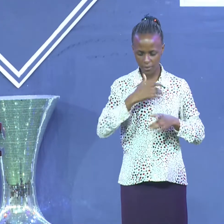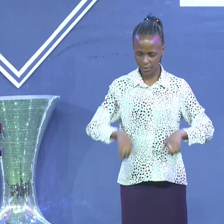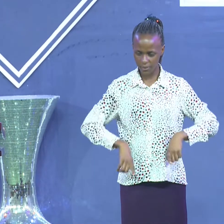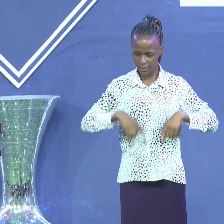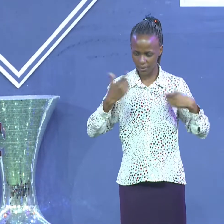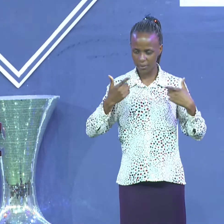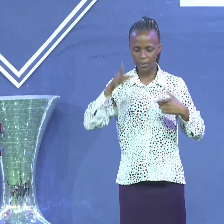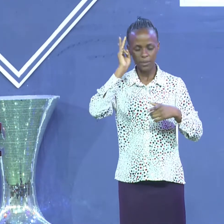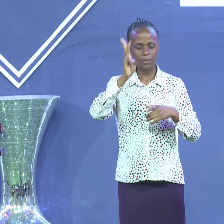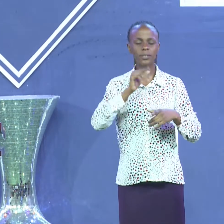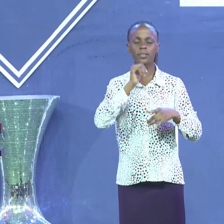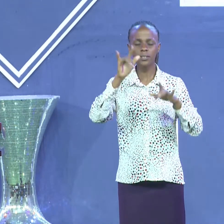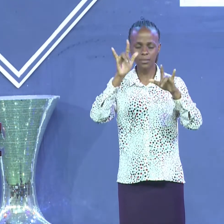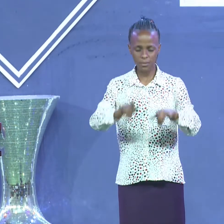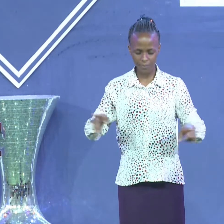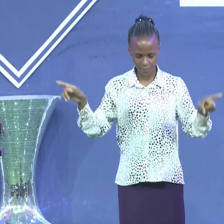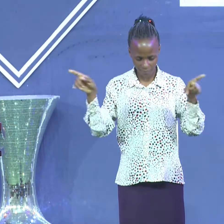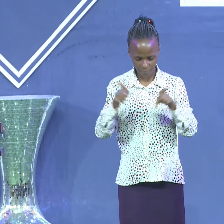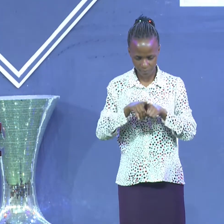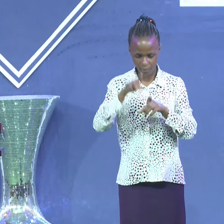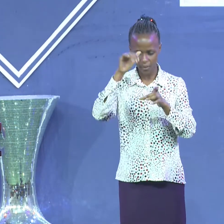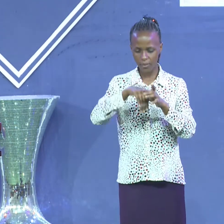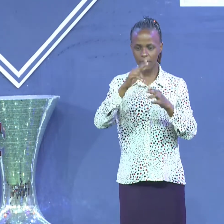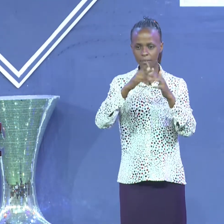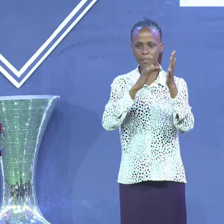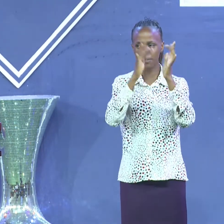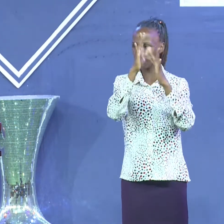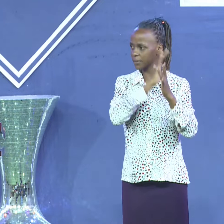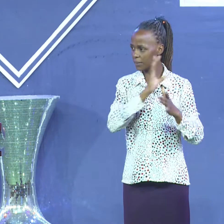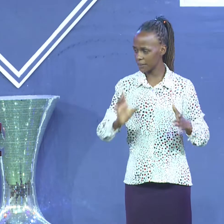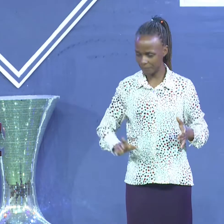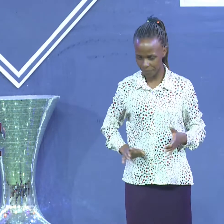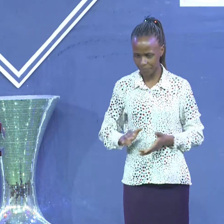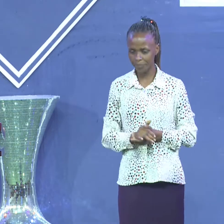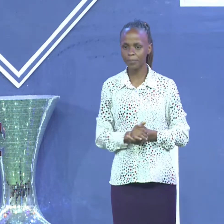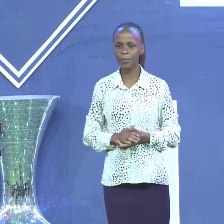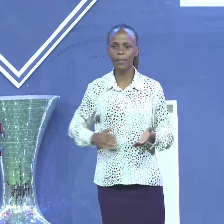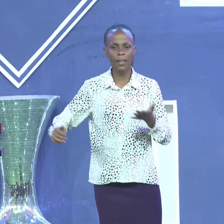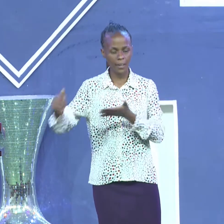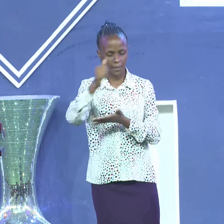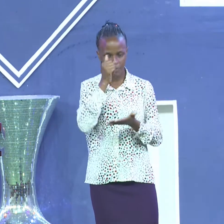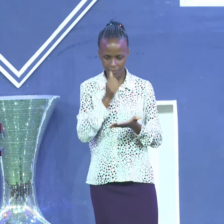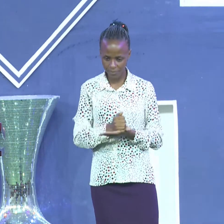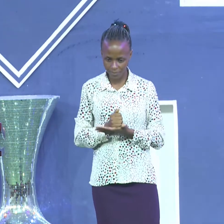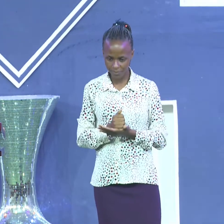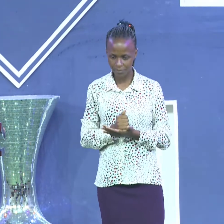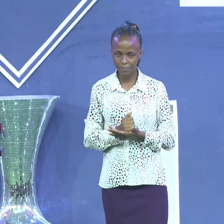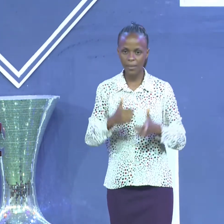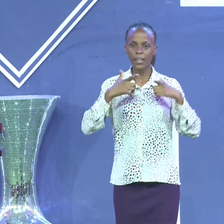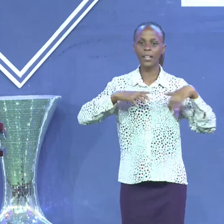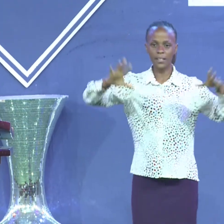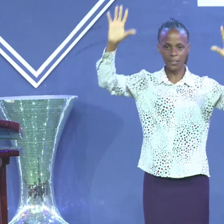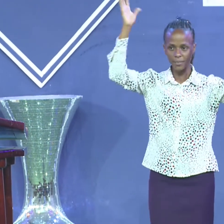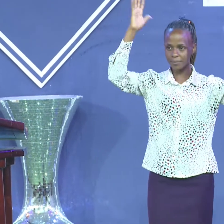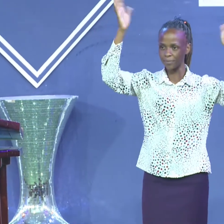our lives. Tebugenda kusigala chechi. Will not remain the same. Mulinya lya mukama wafe. In the name of our Lord Jesus. Amen. Amen. Kubira kwa mukama